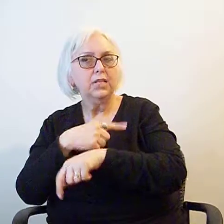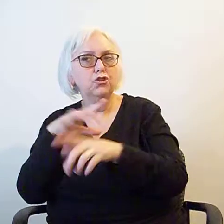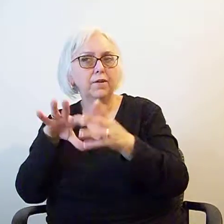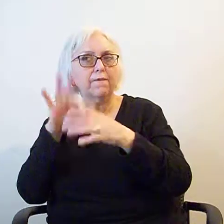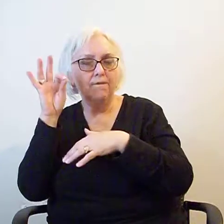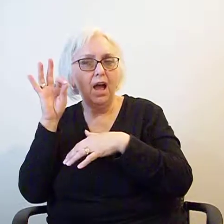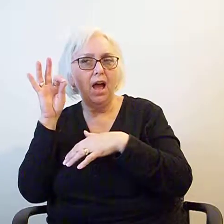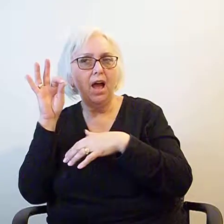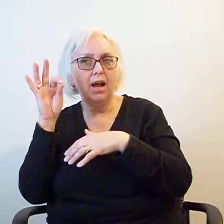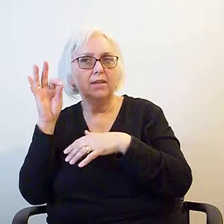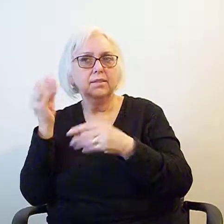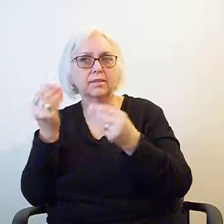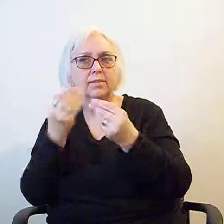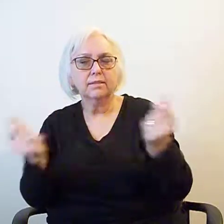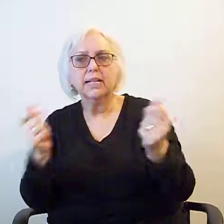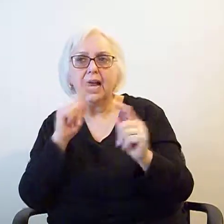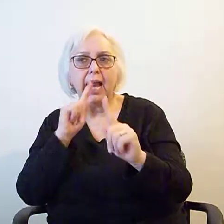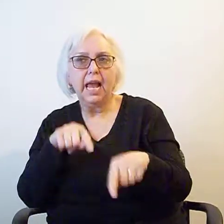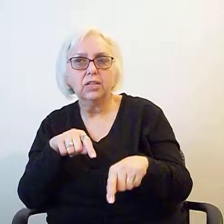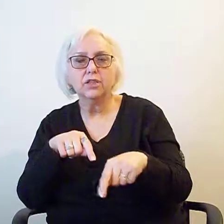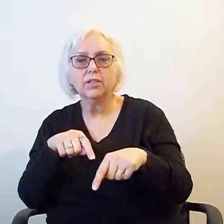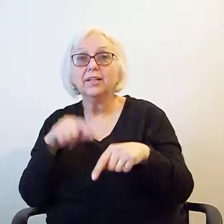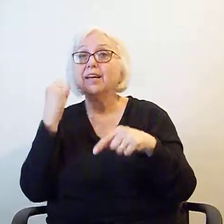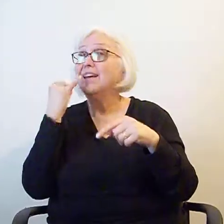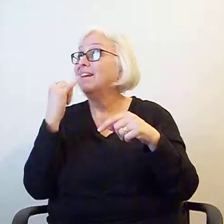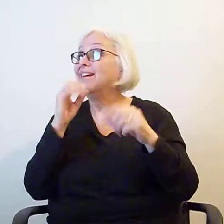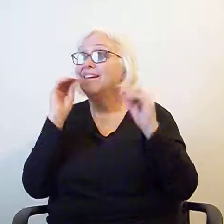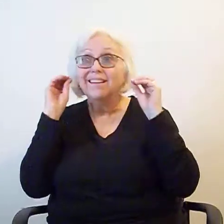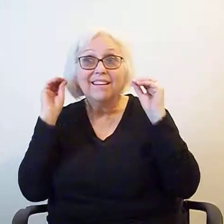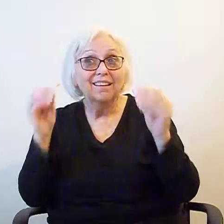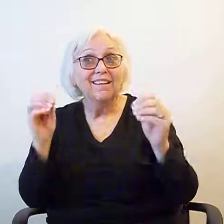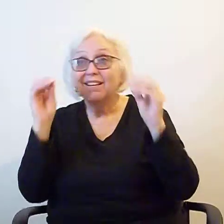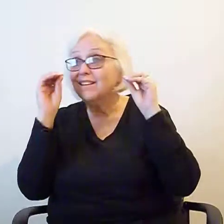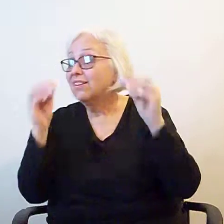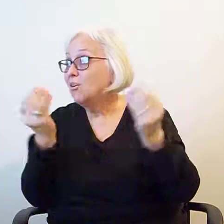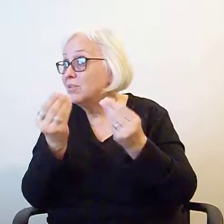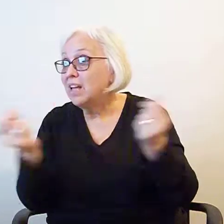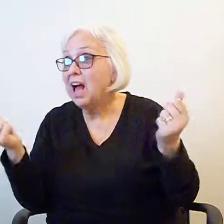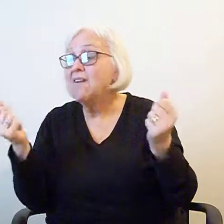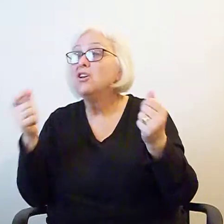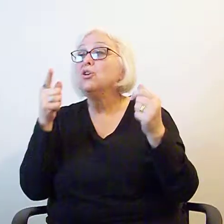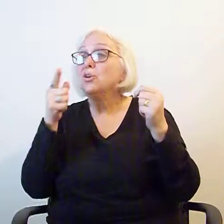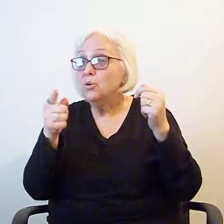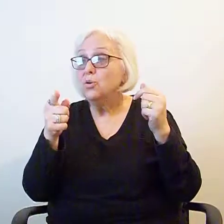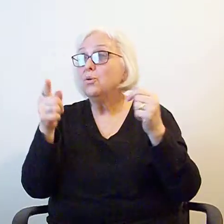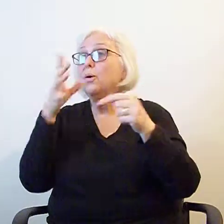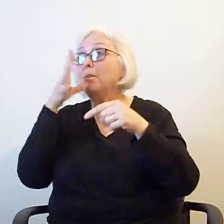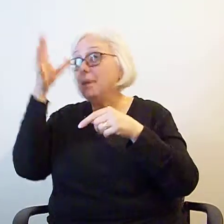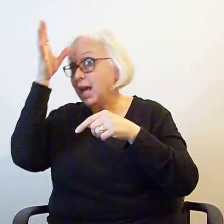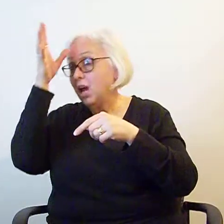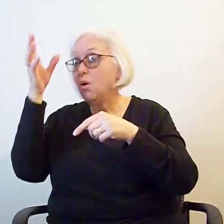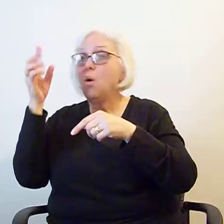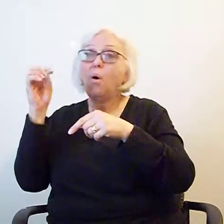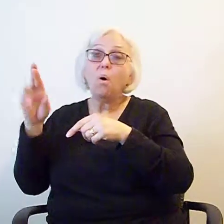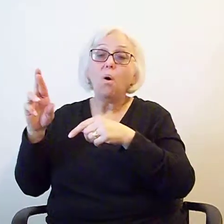If it is not resolved, then you, your parent or guardian or advocate, can submit a written